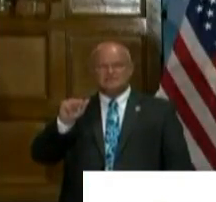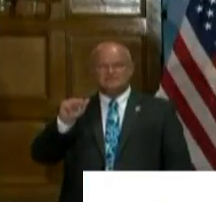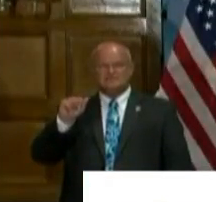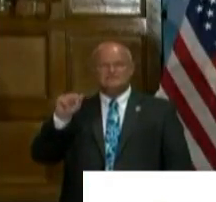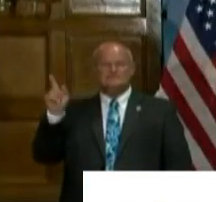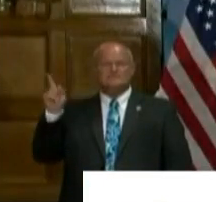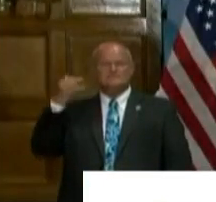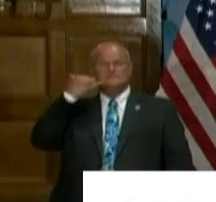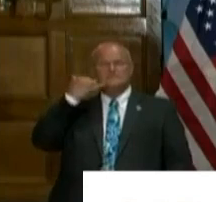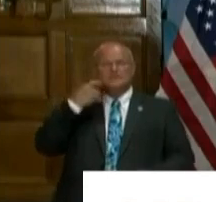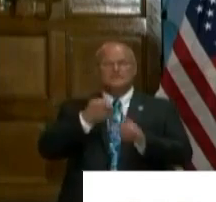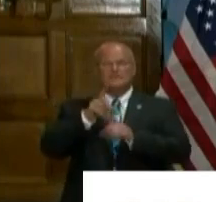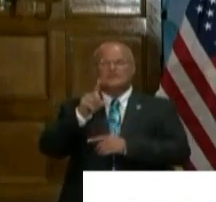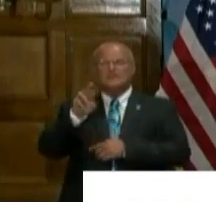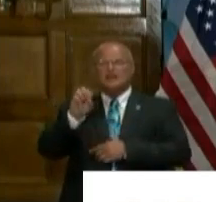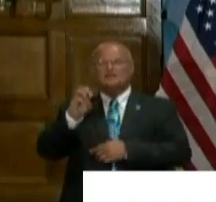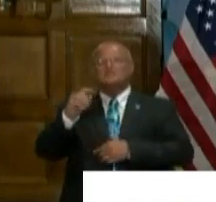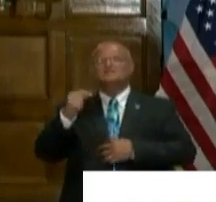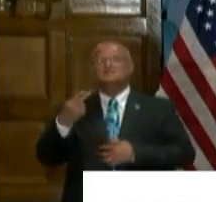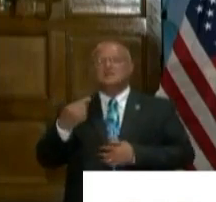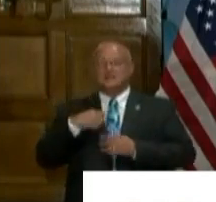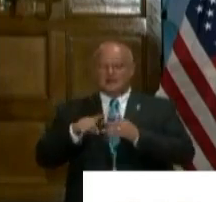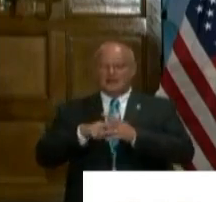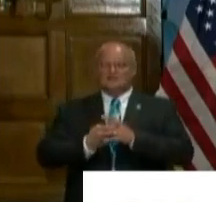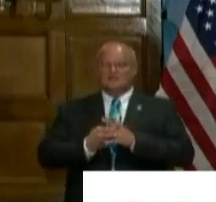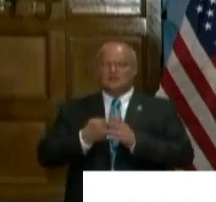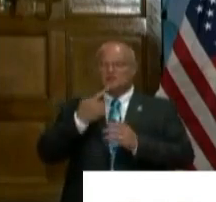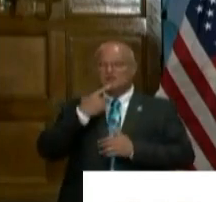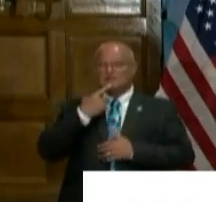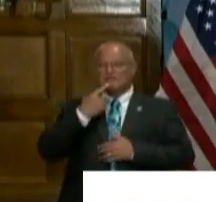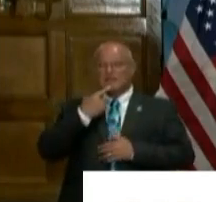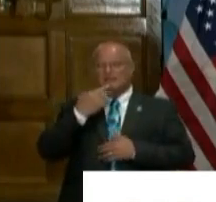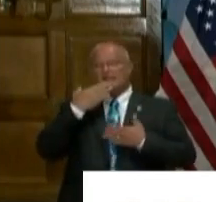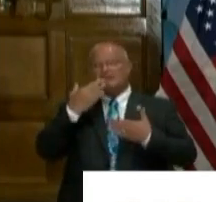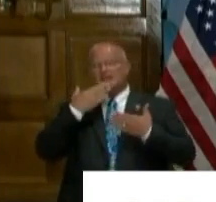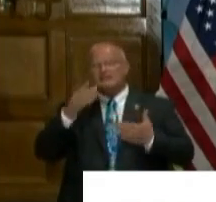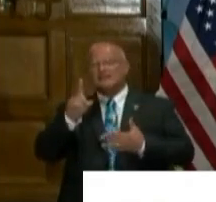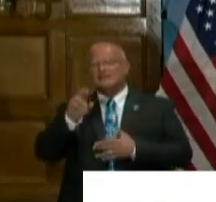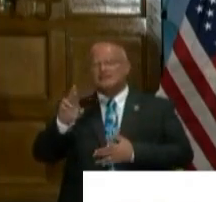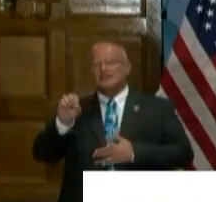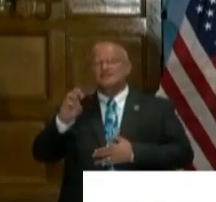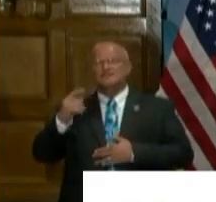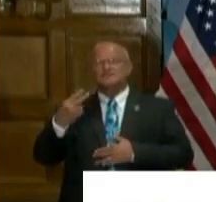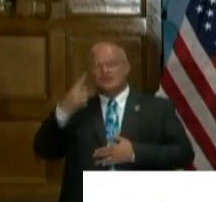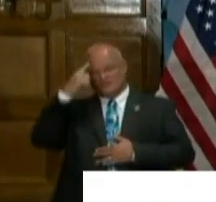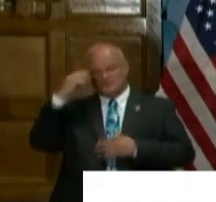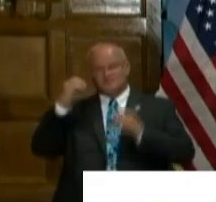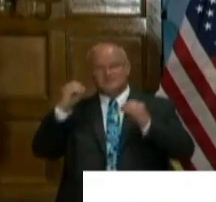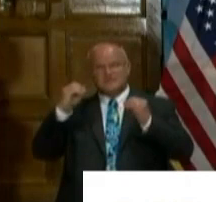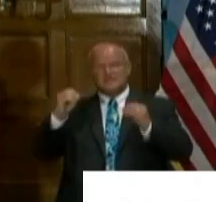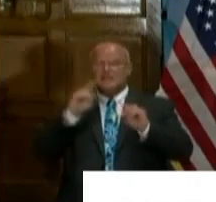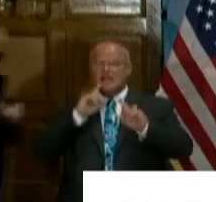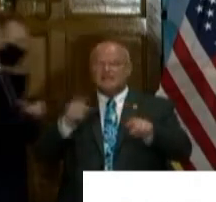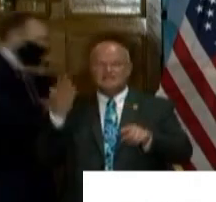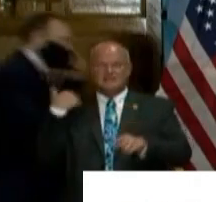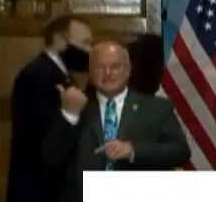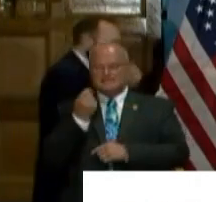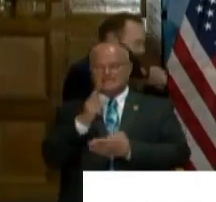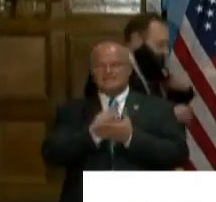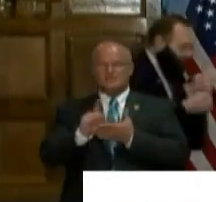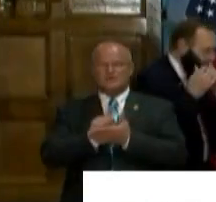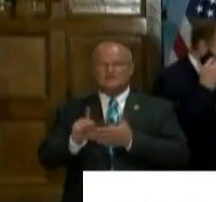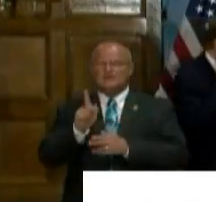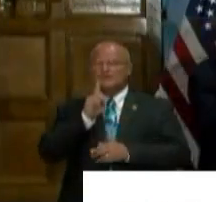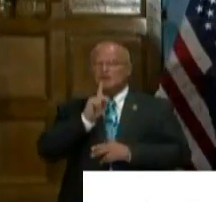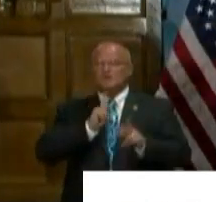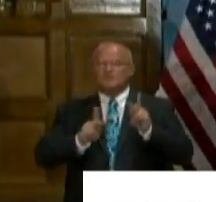Governor, yes, a question for Dr. Smith, please. And I'll start by just saying thank you to Dr. Smith for the educating answers over the last several weeks. I'm sure people